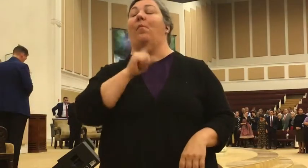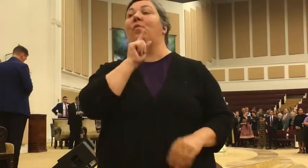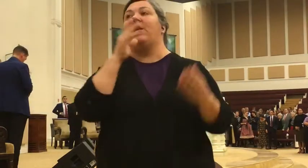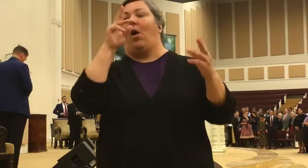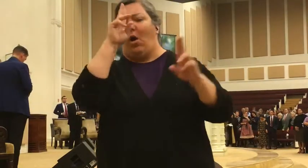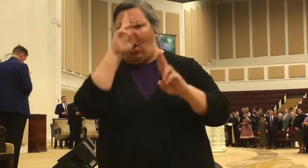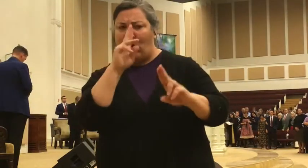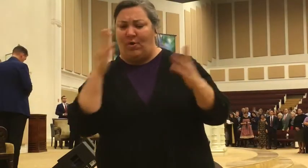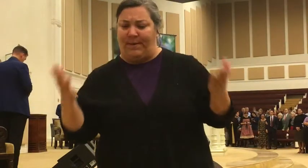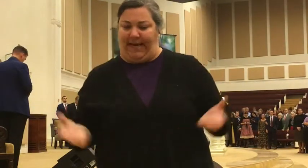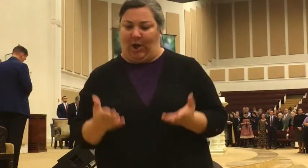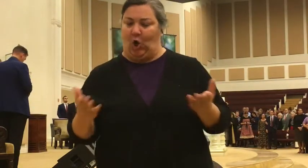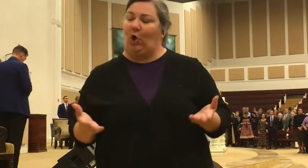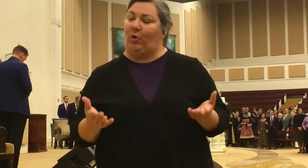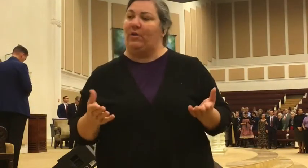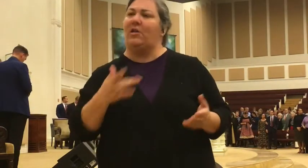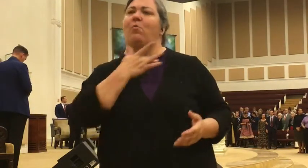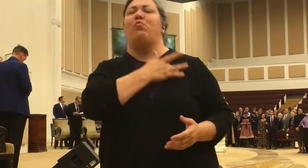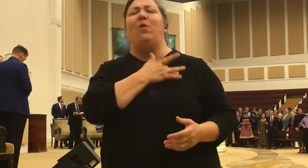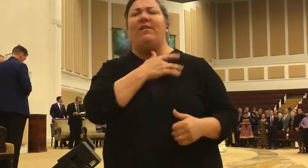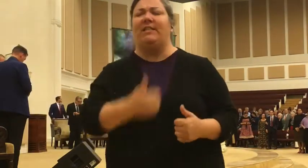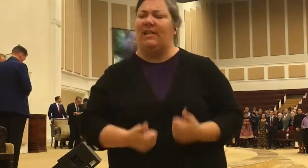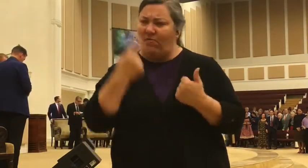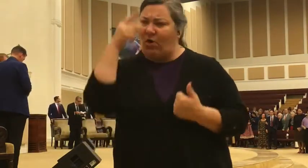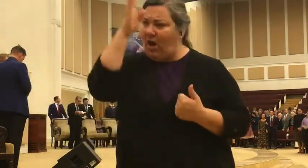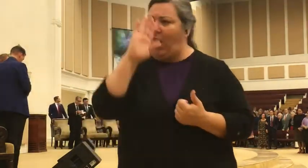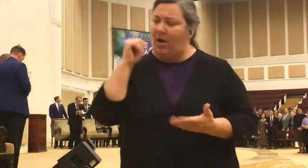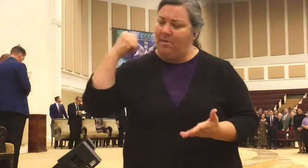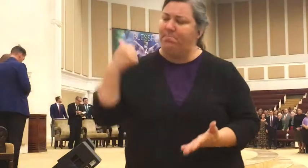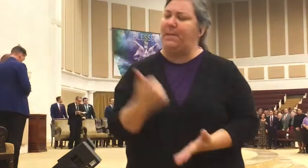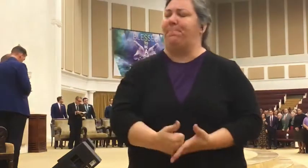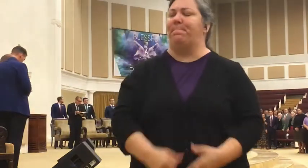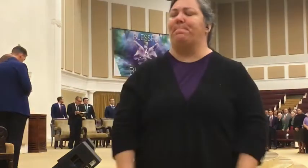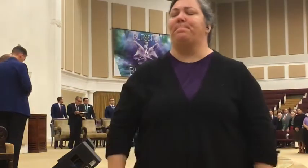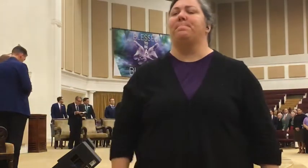to be here. It's a privilege to live for God. Amen.